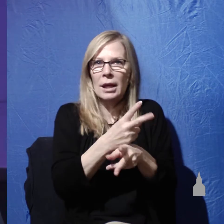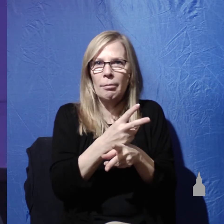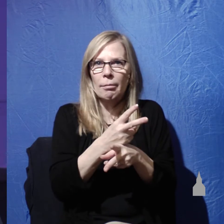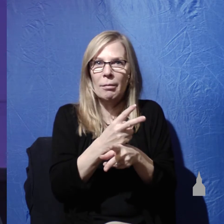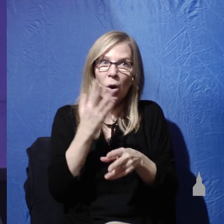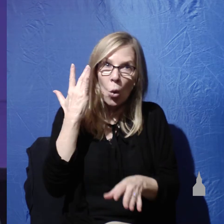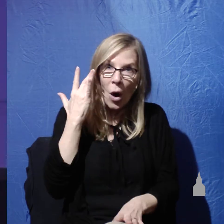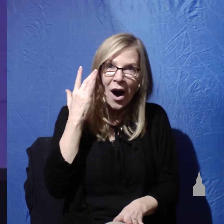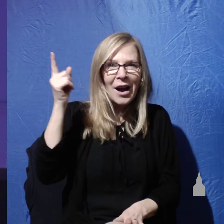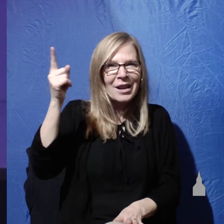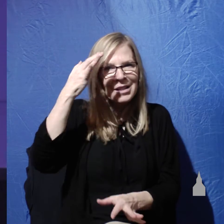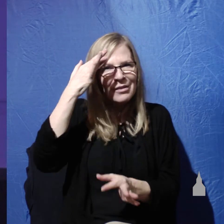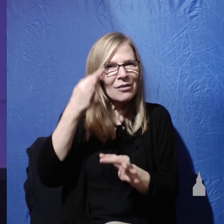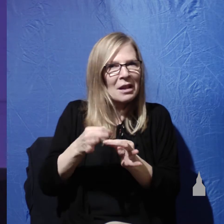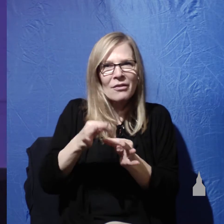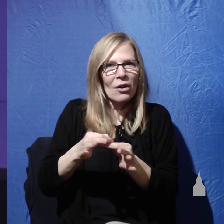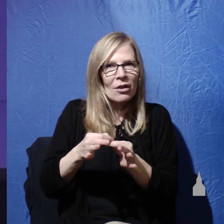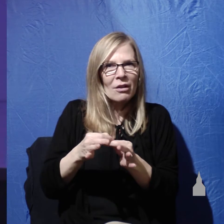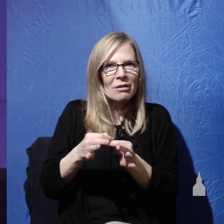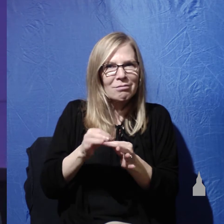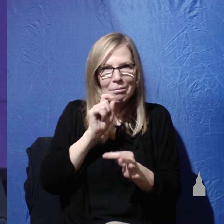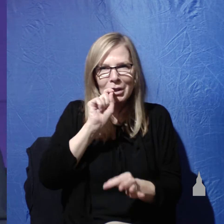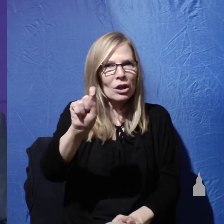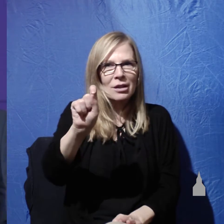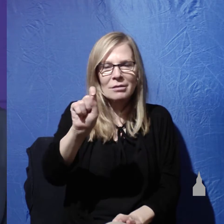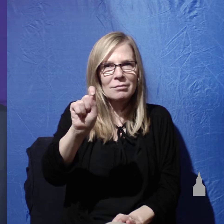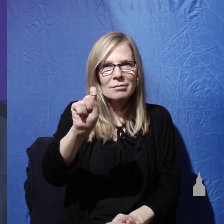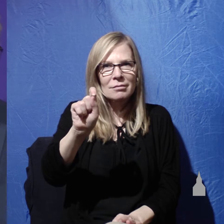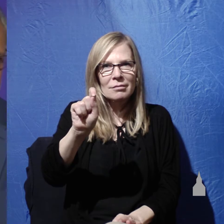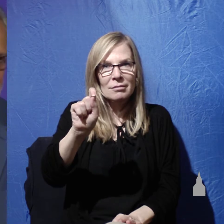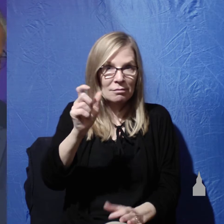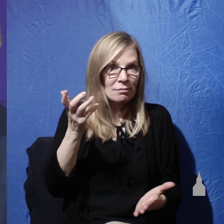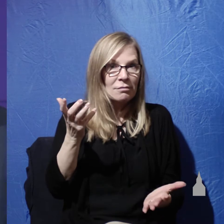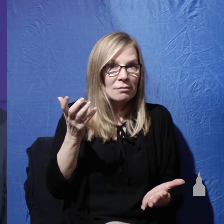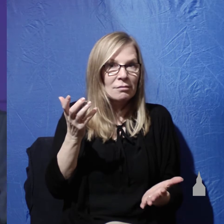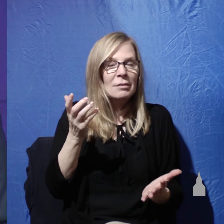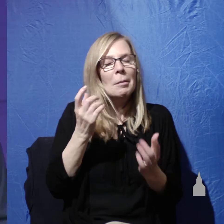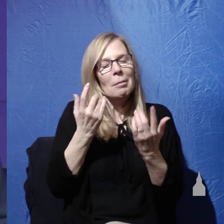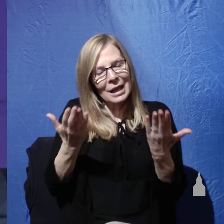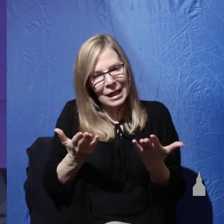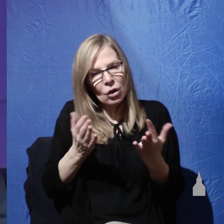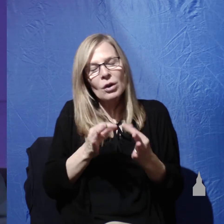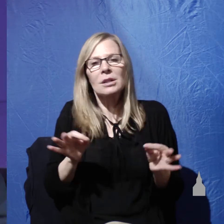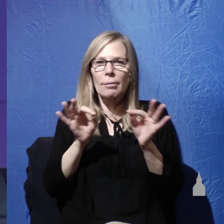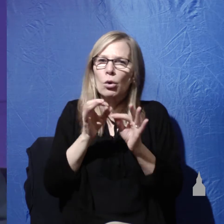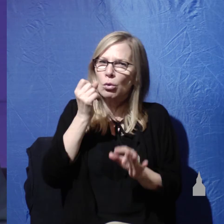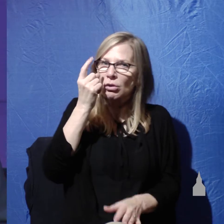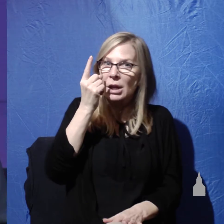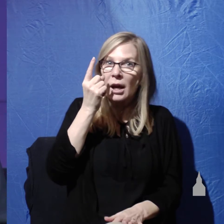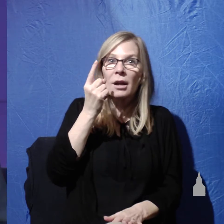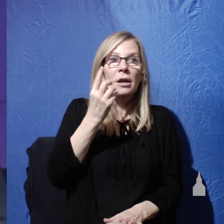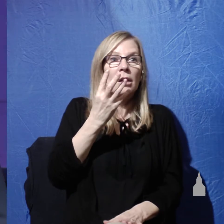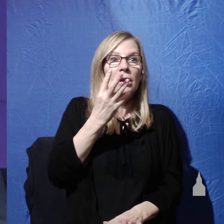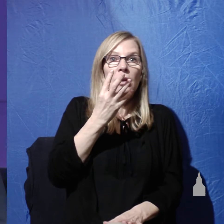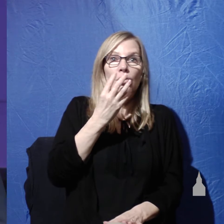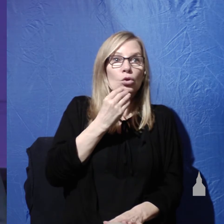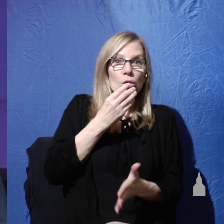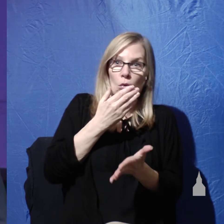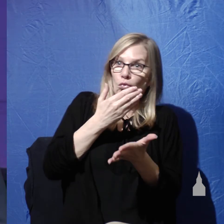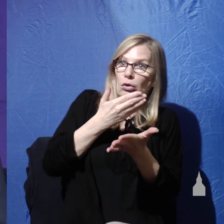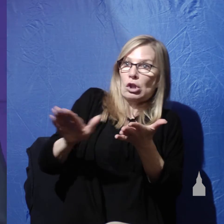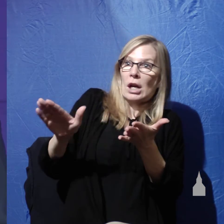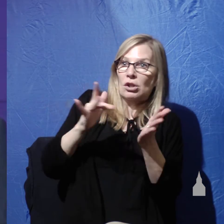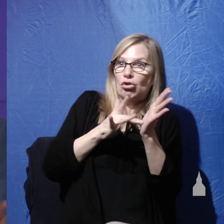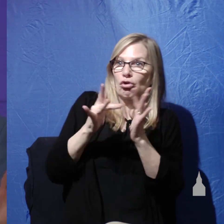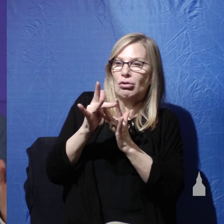why. But in addition, it's important to understand that the rejection of Jesus by the Jewish people, it wasn't something new.